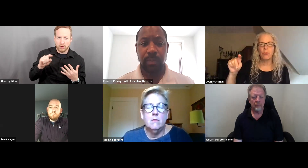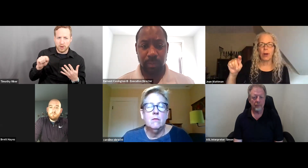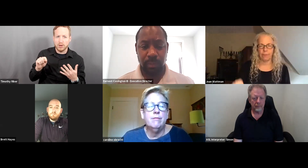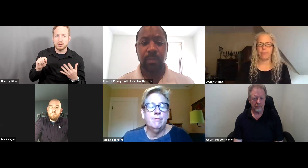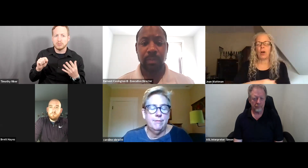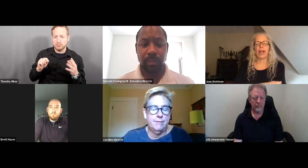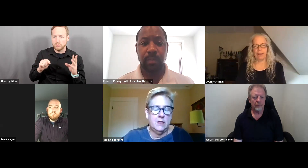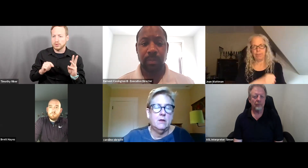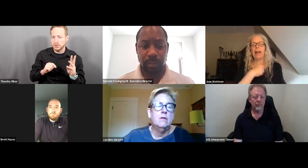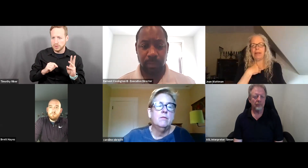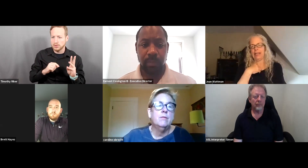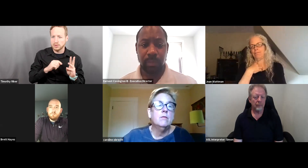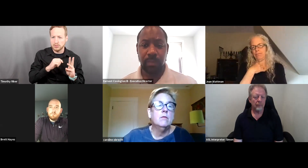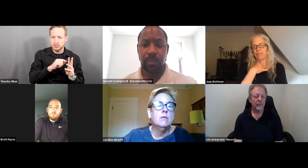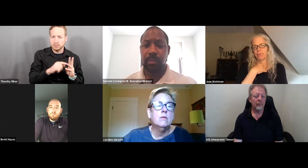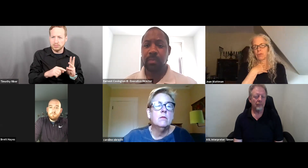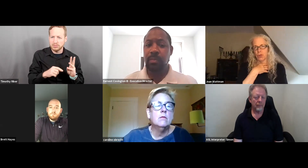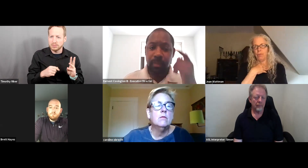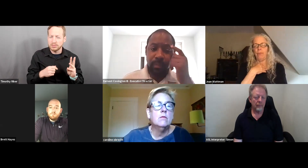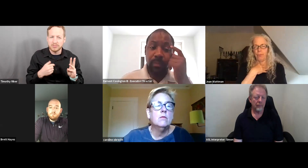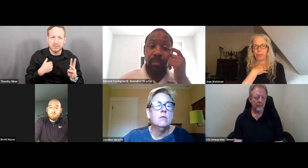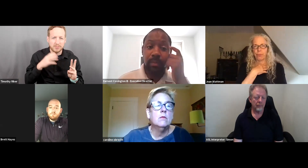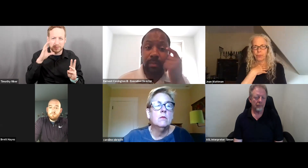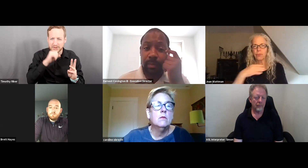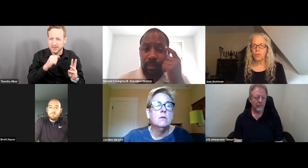And Brett, okay, and me. So,